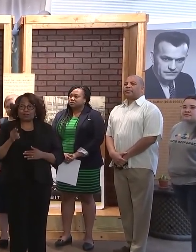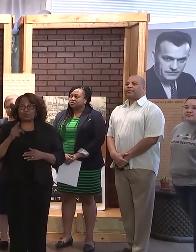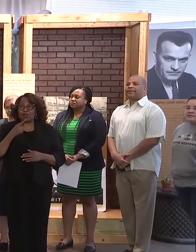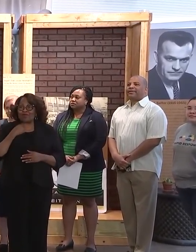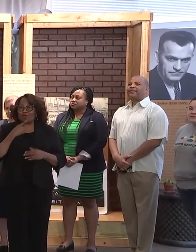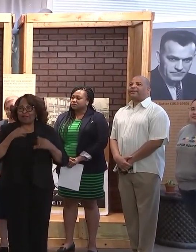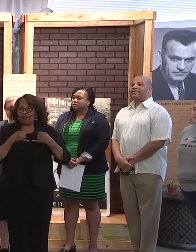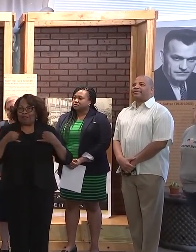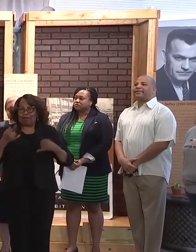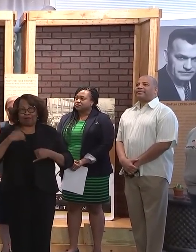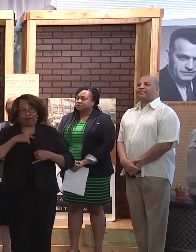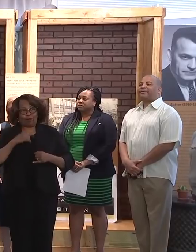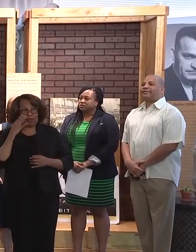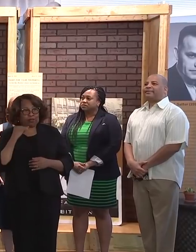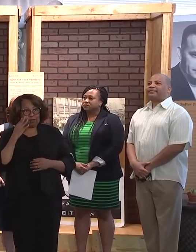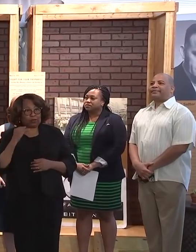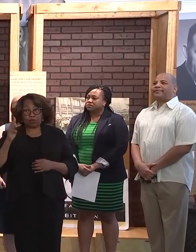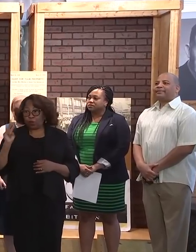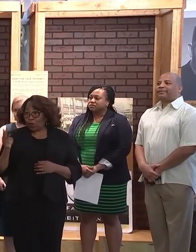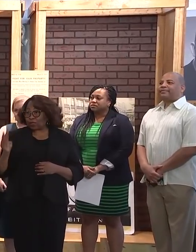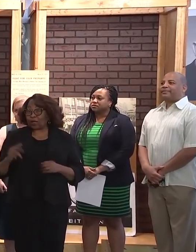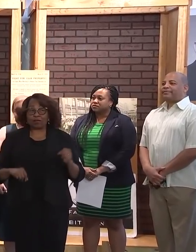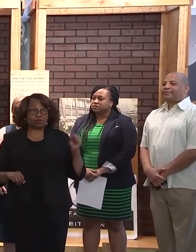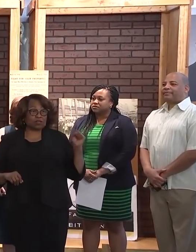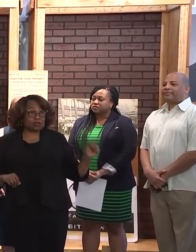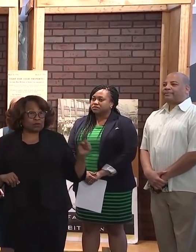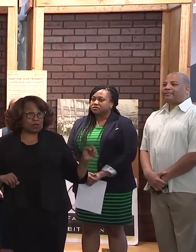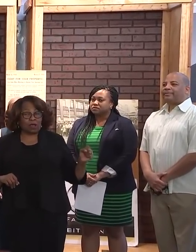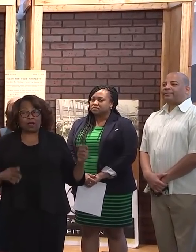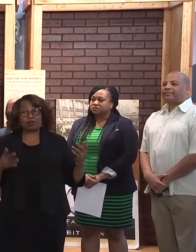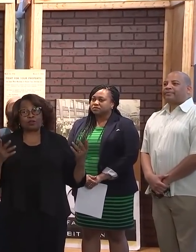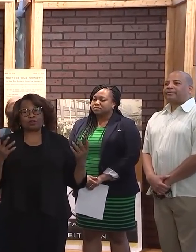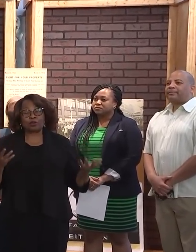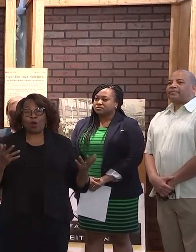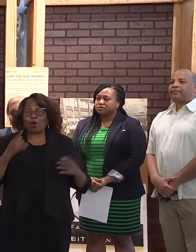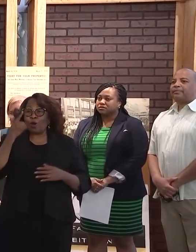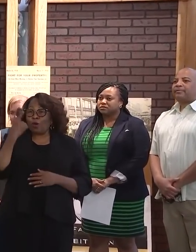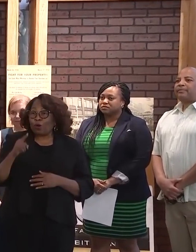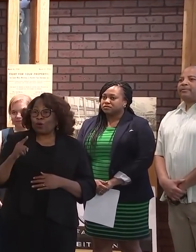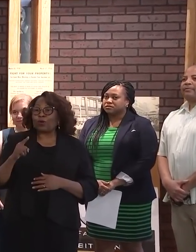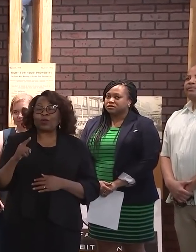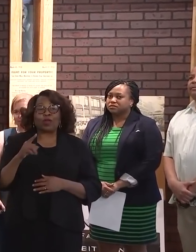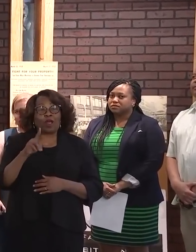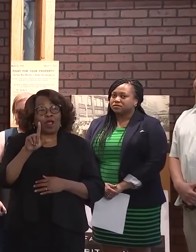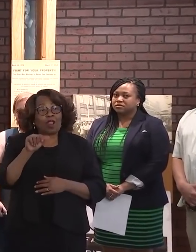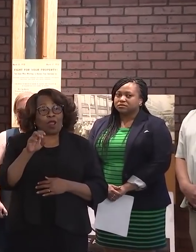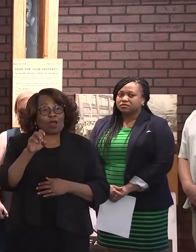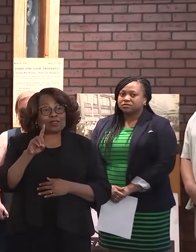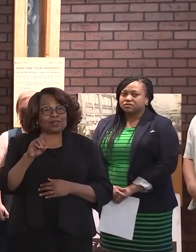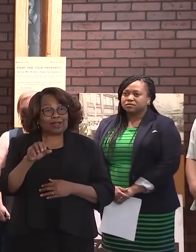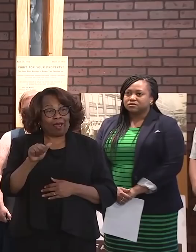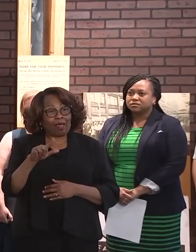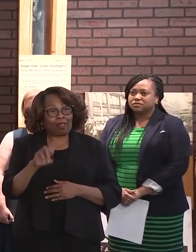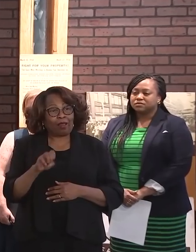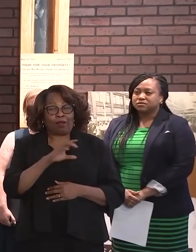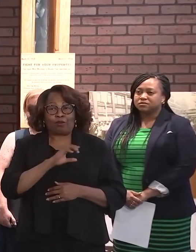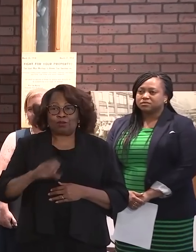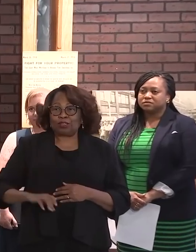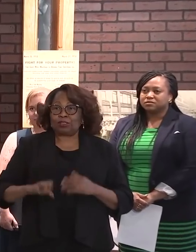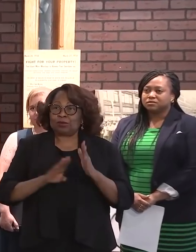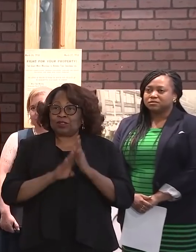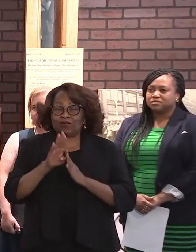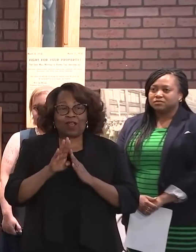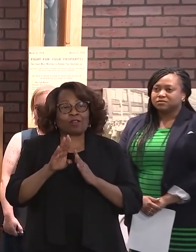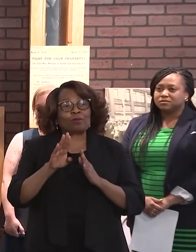we faced on the west and south sides of the city. So, on behalf of Lawndale Christian Development Corporation, I, Whitney Smith, would